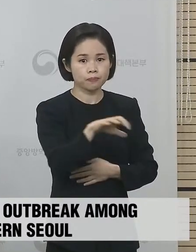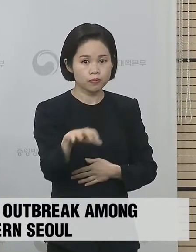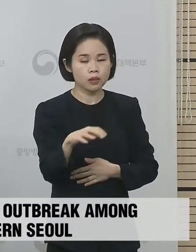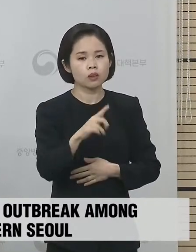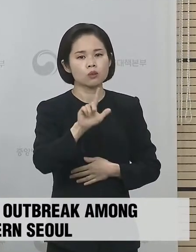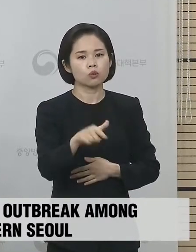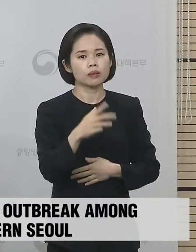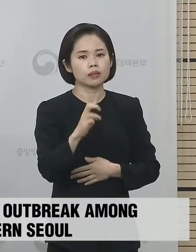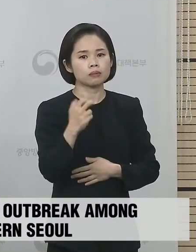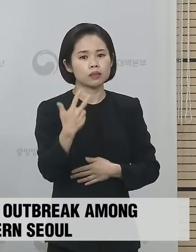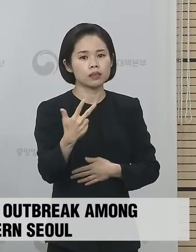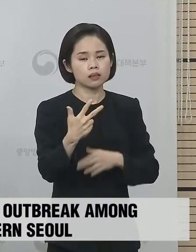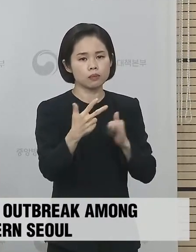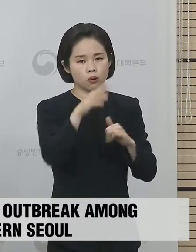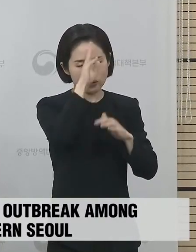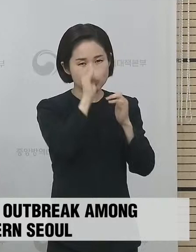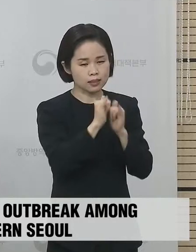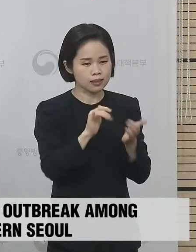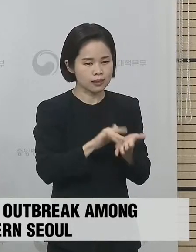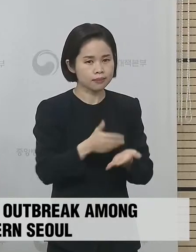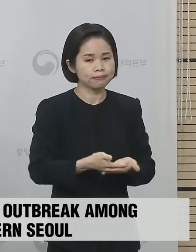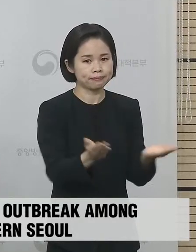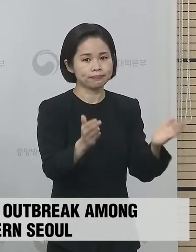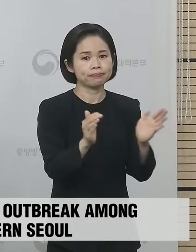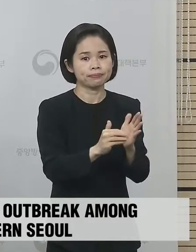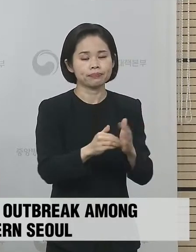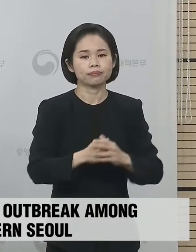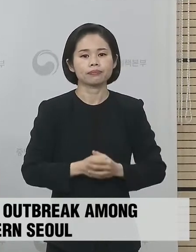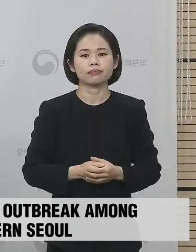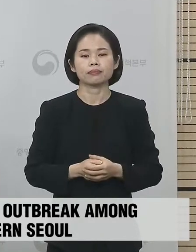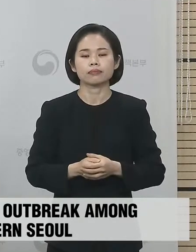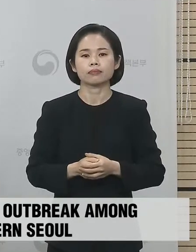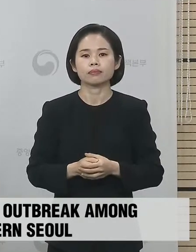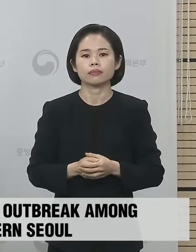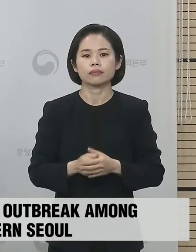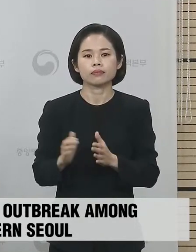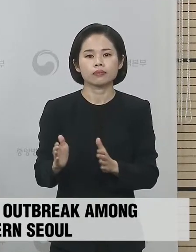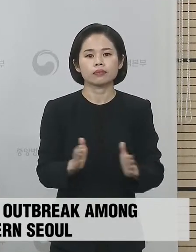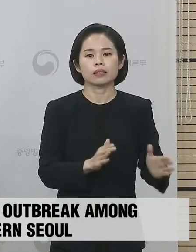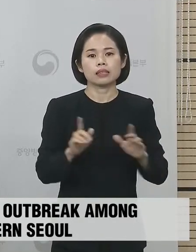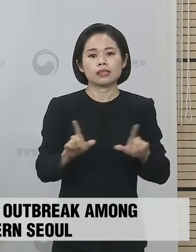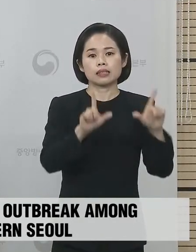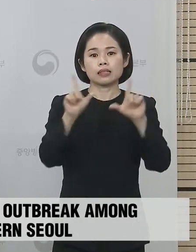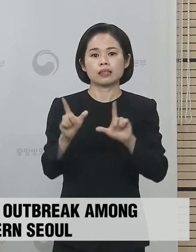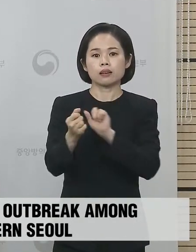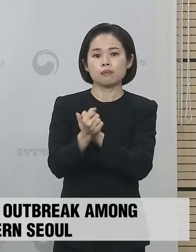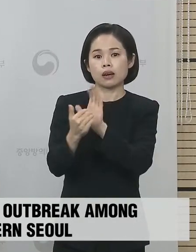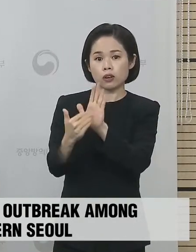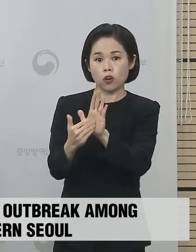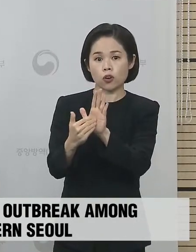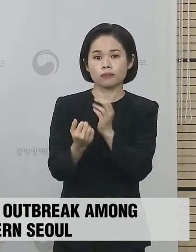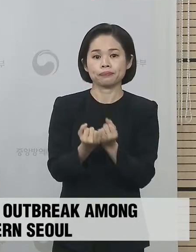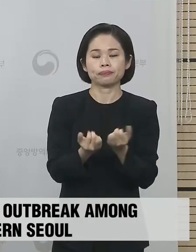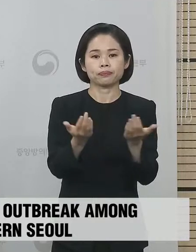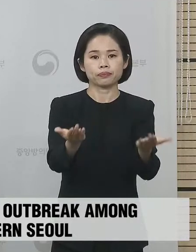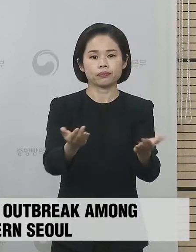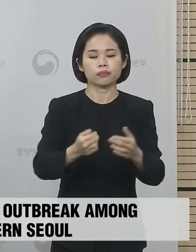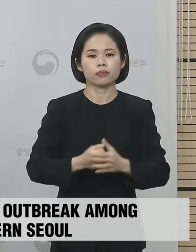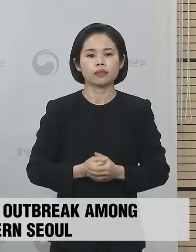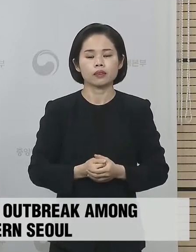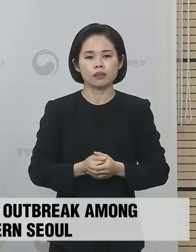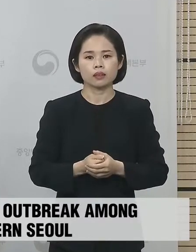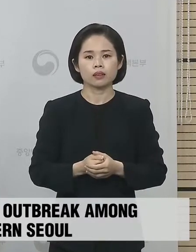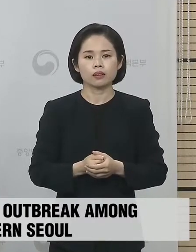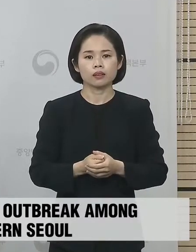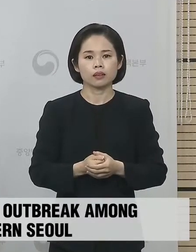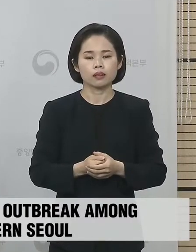total of 637 patients across 63 hospitals here in South Korea. In relation to live quarantine measures,